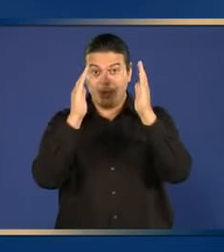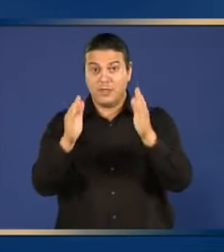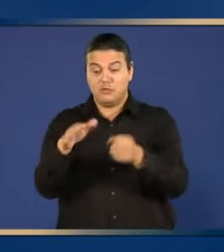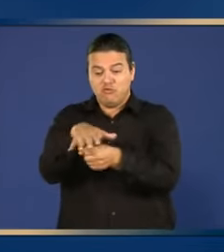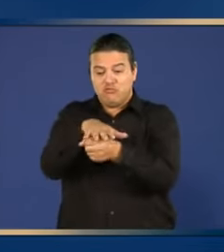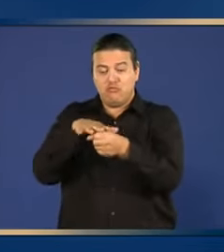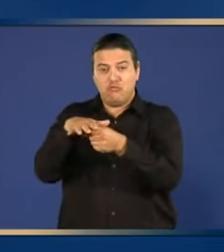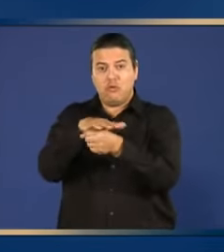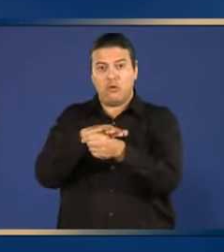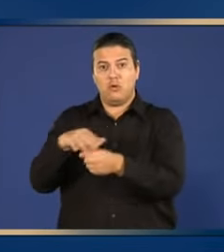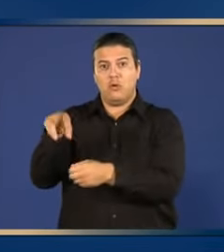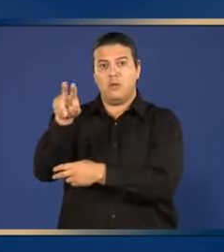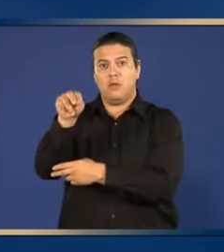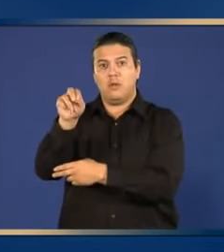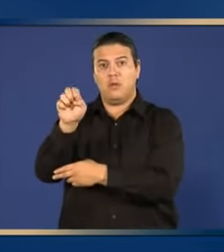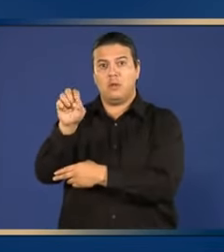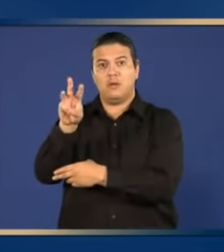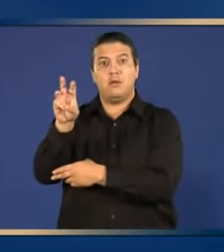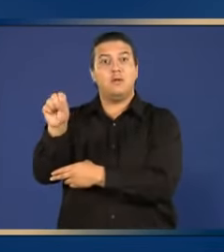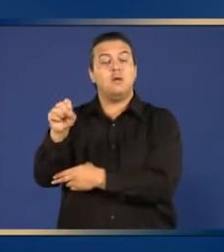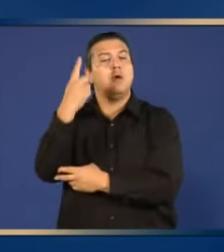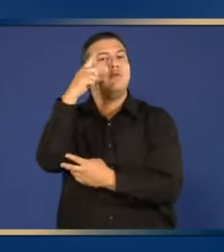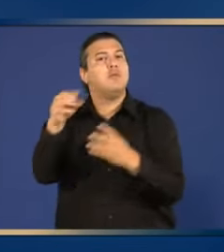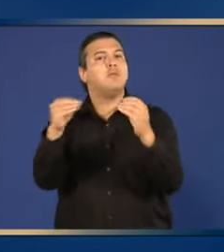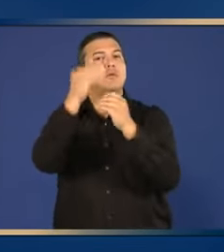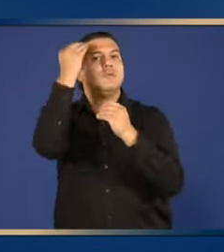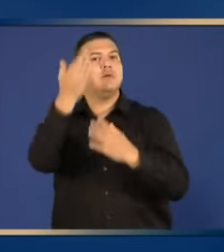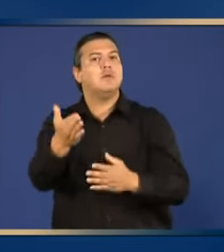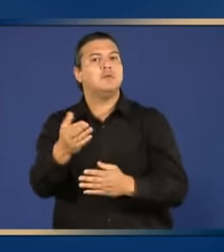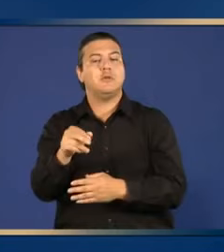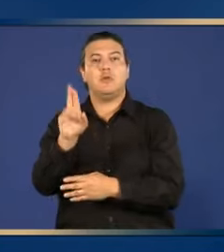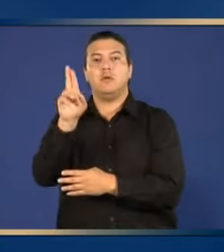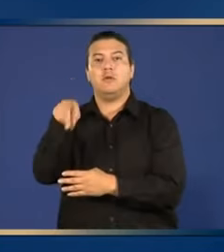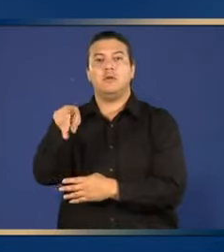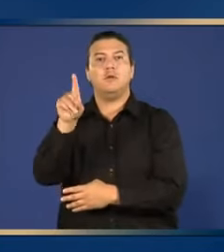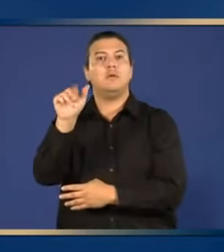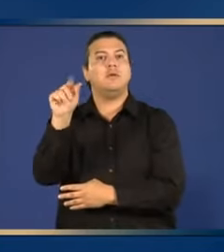Stay tuned to local media for ongoing updates.